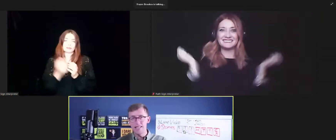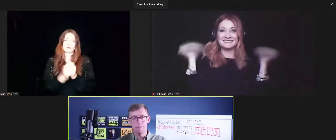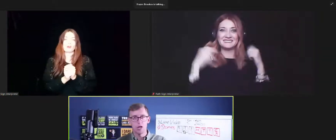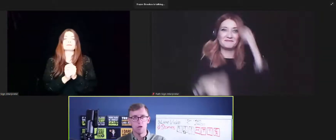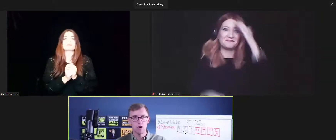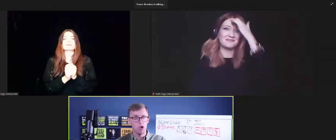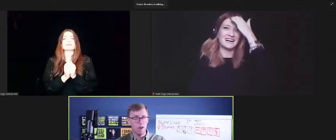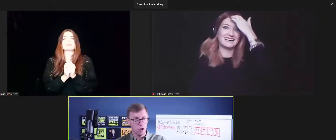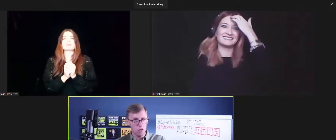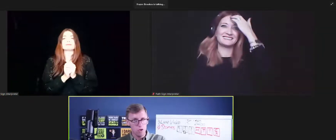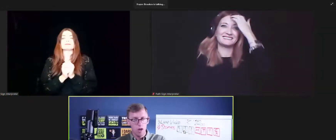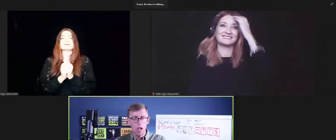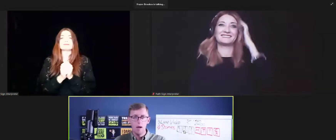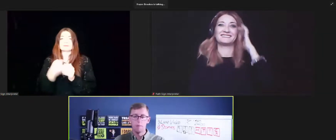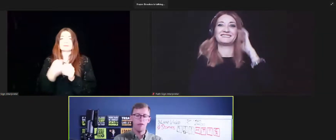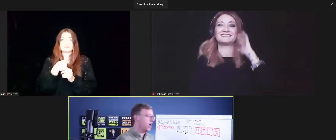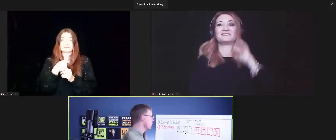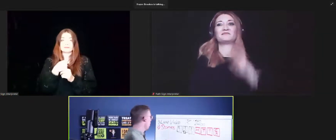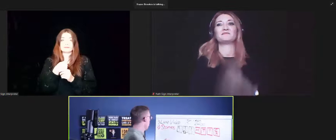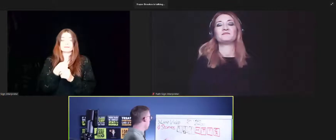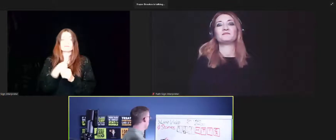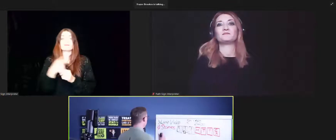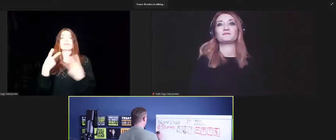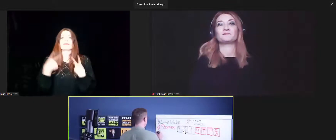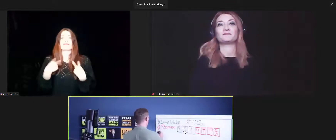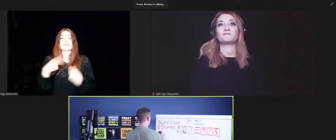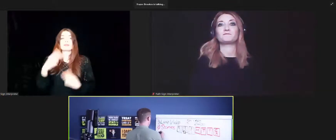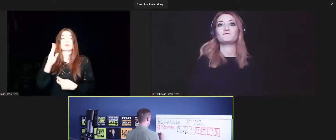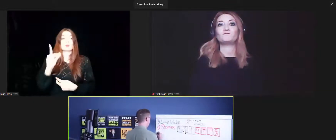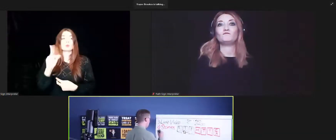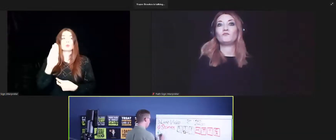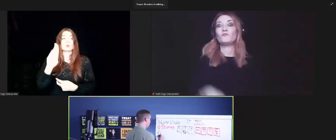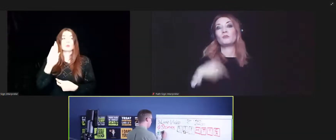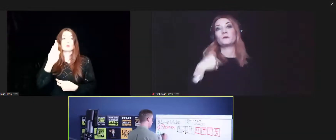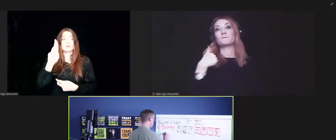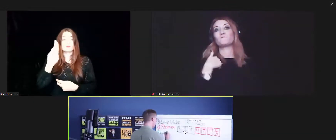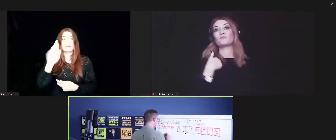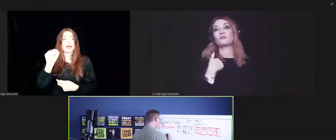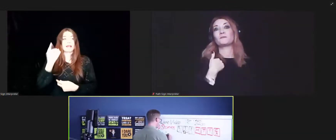because of restrictions. But the third one,